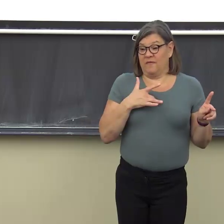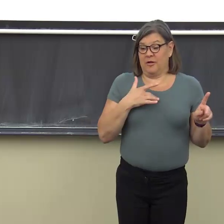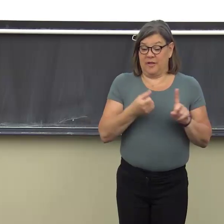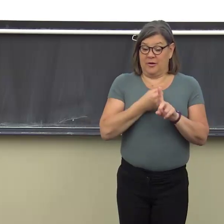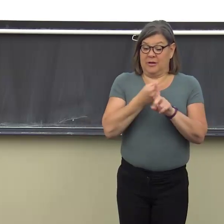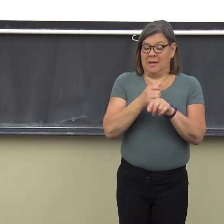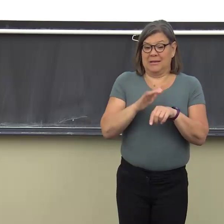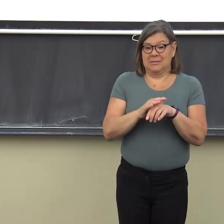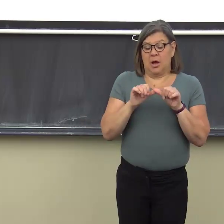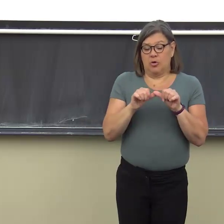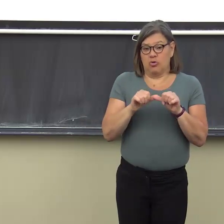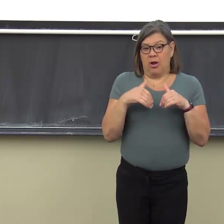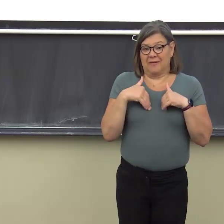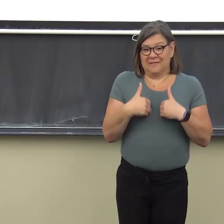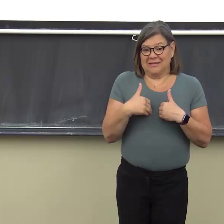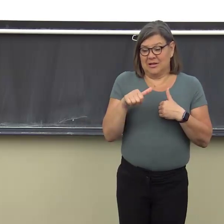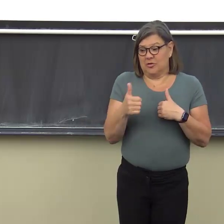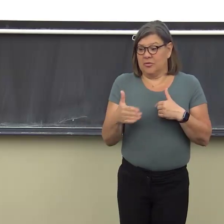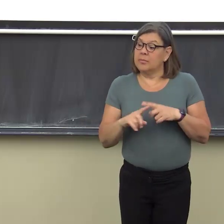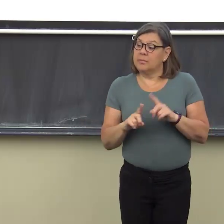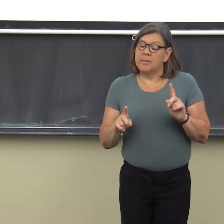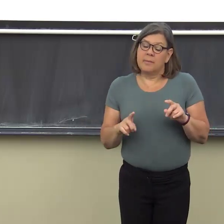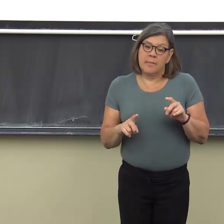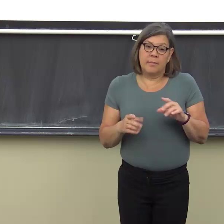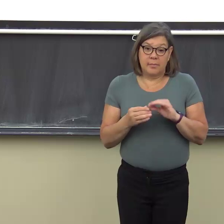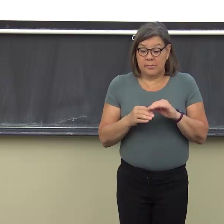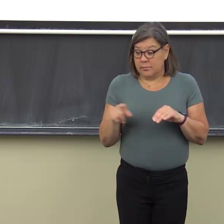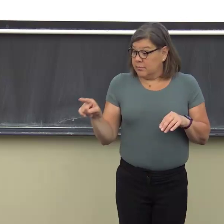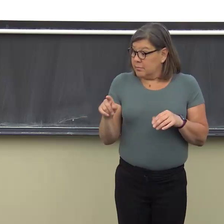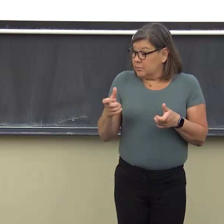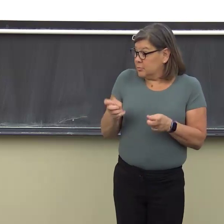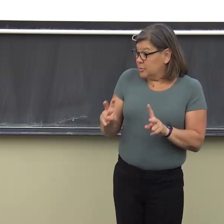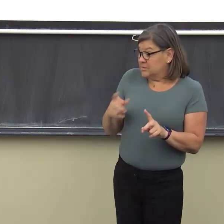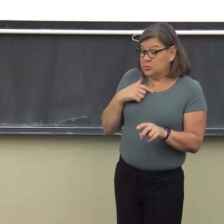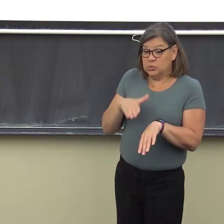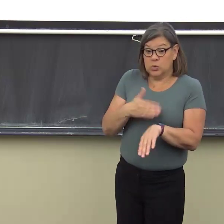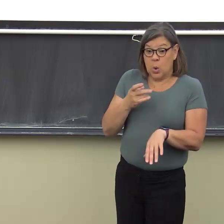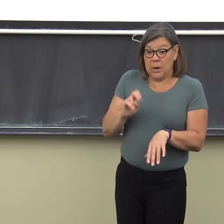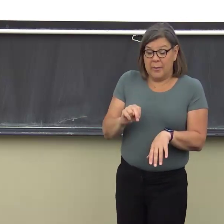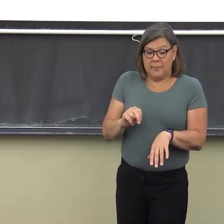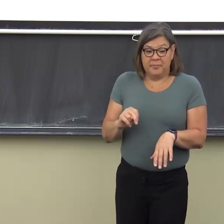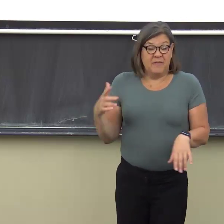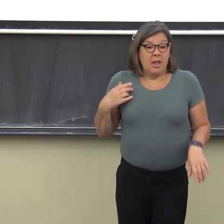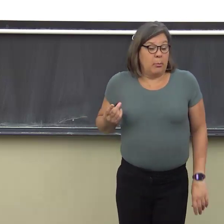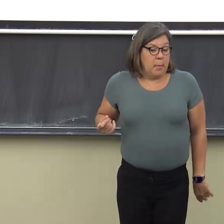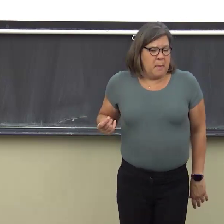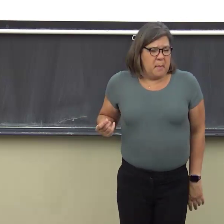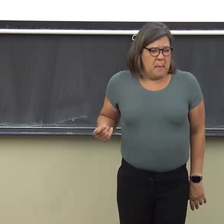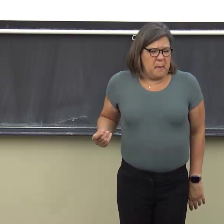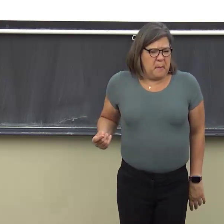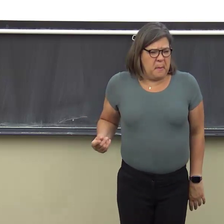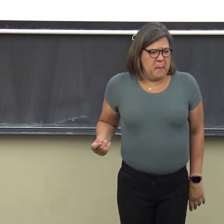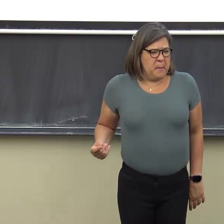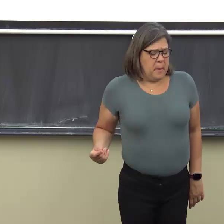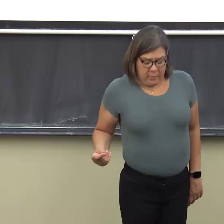chronic fatigue nor anything else. Just saying, you have permission to slow down, even when everything feels like it's on fire. That might